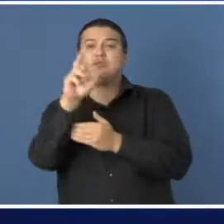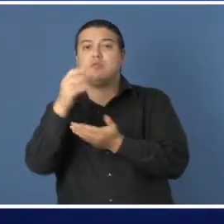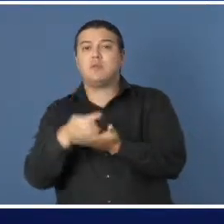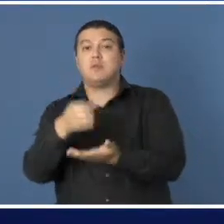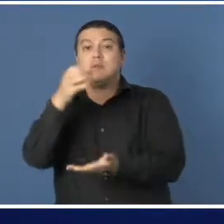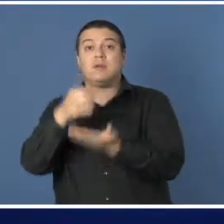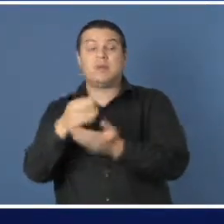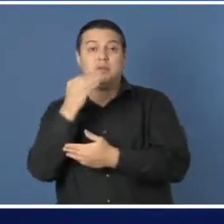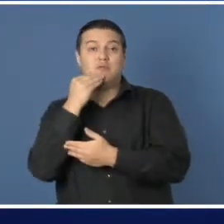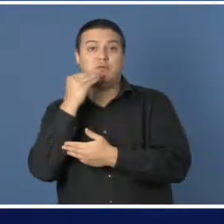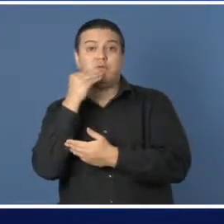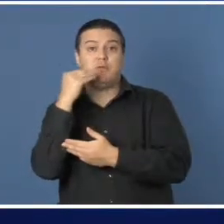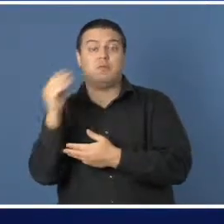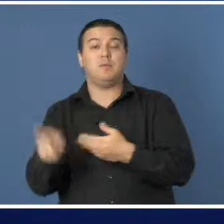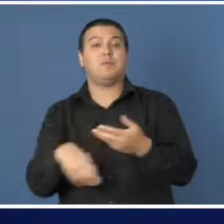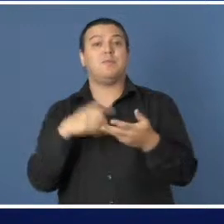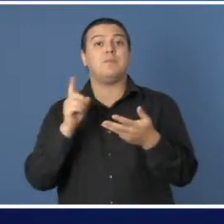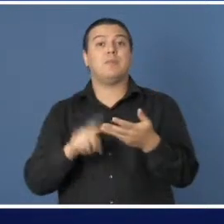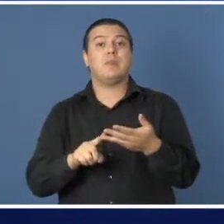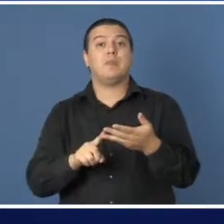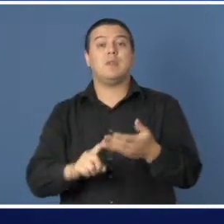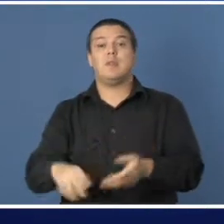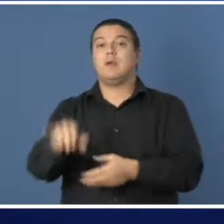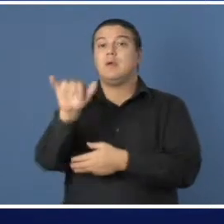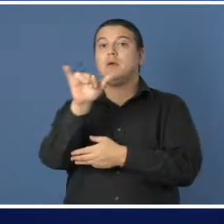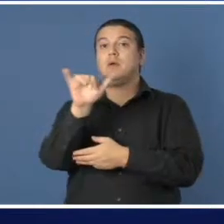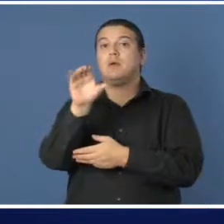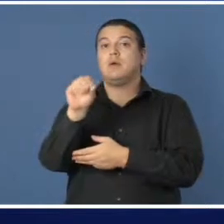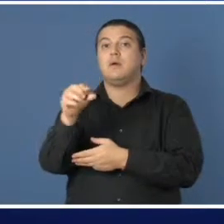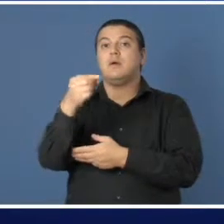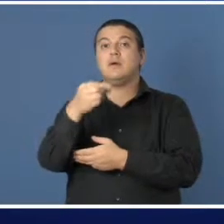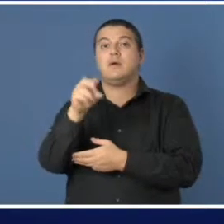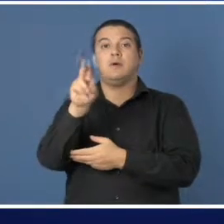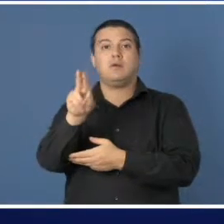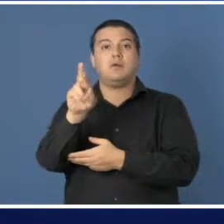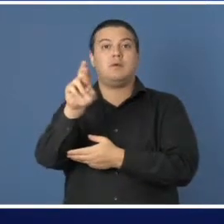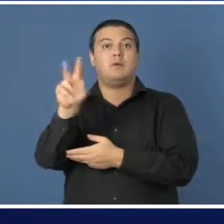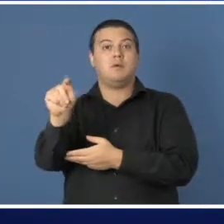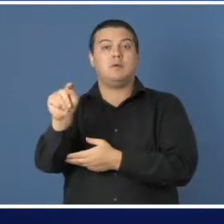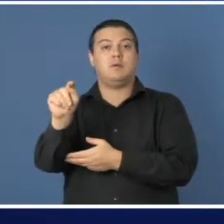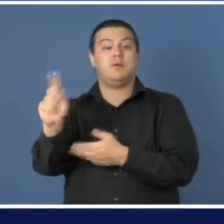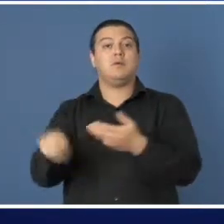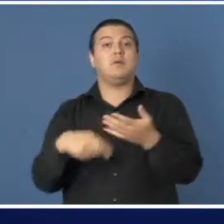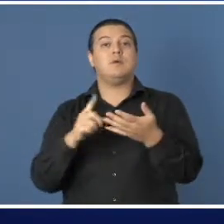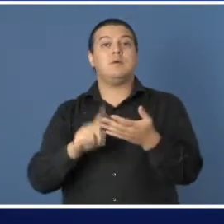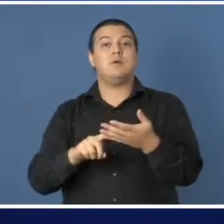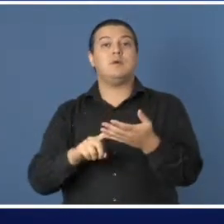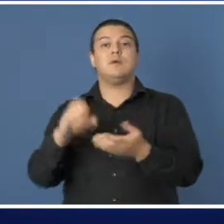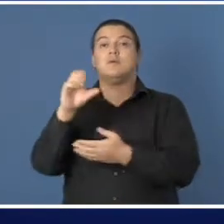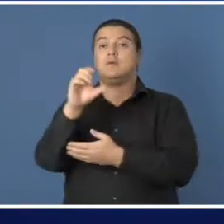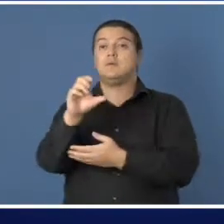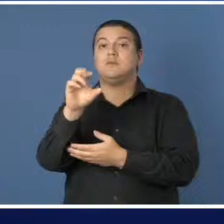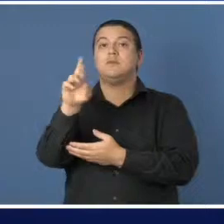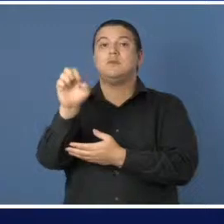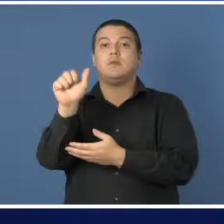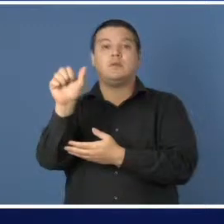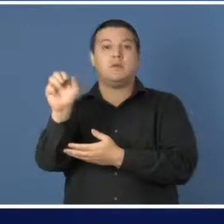yogurt, cream cheese,